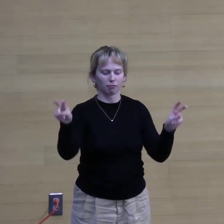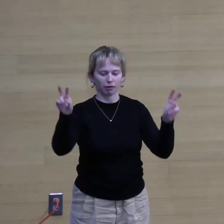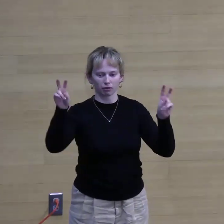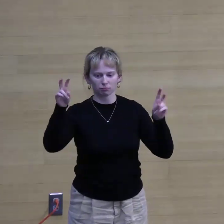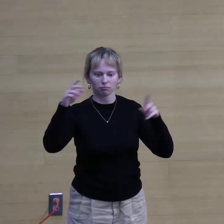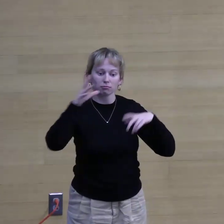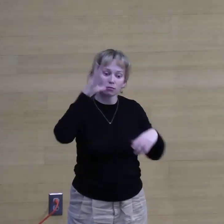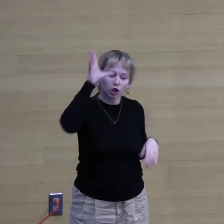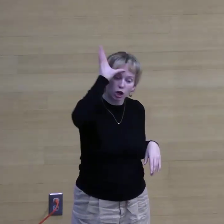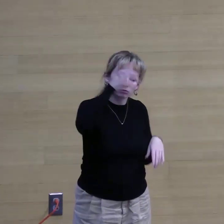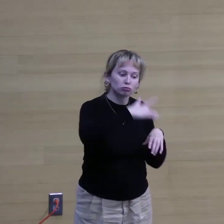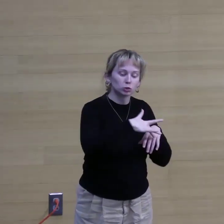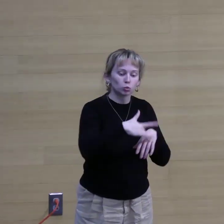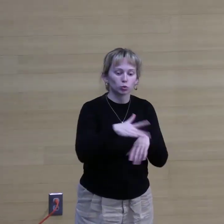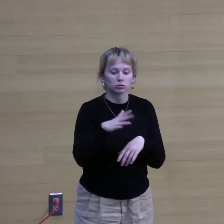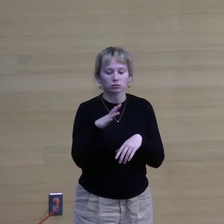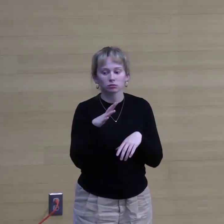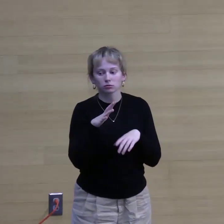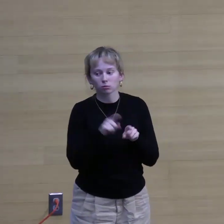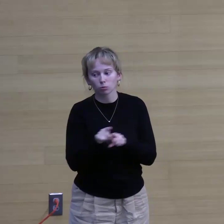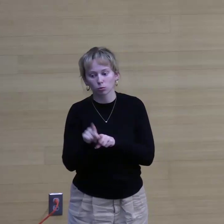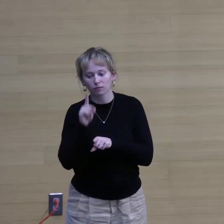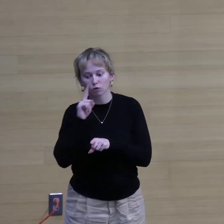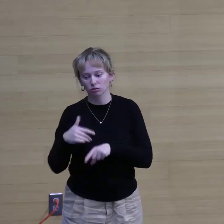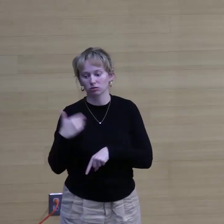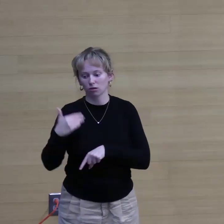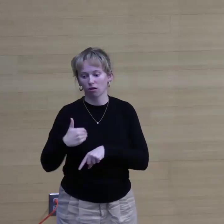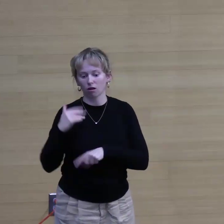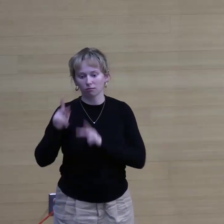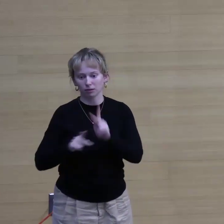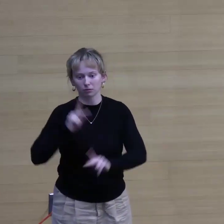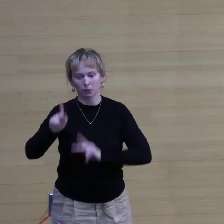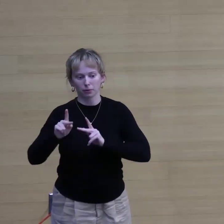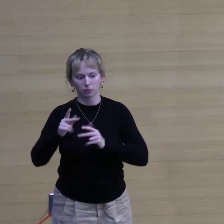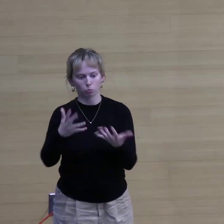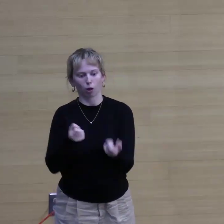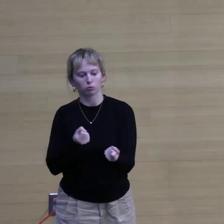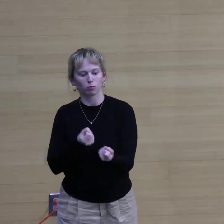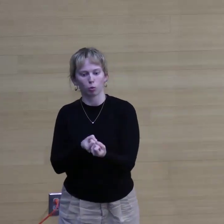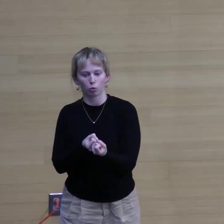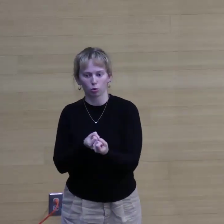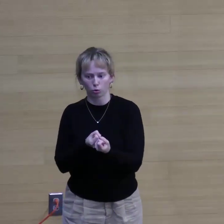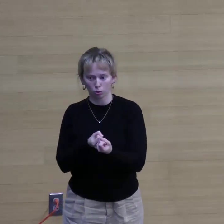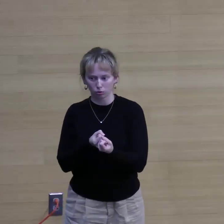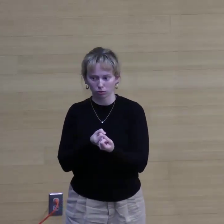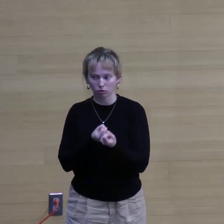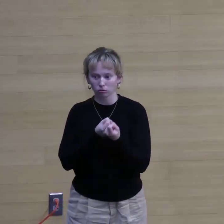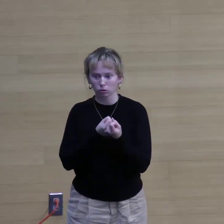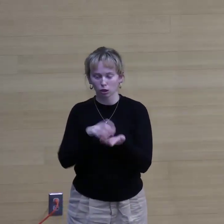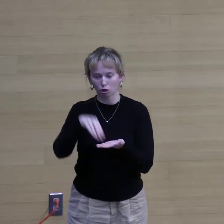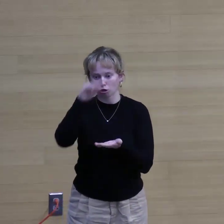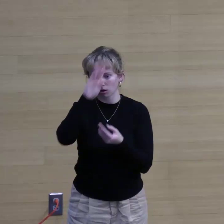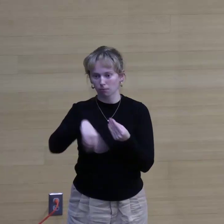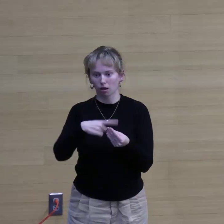for parents, but also maybe for young people that want support to learn